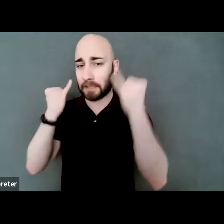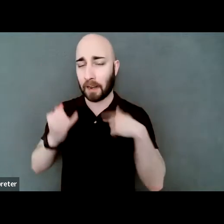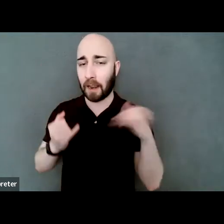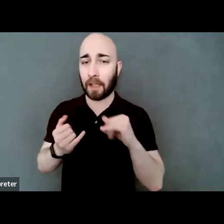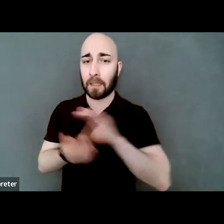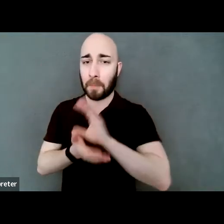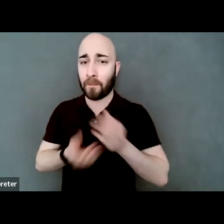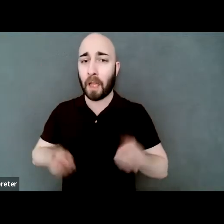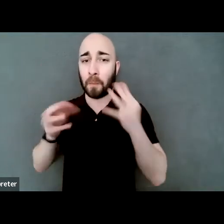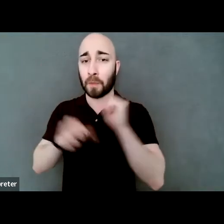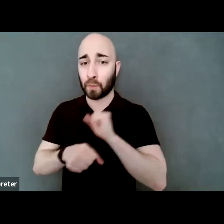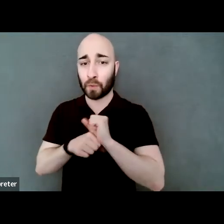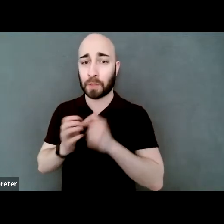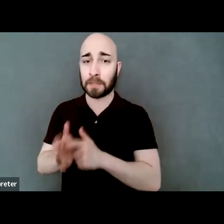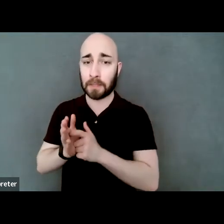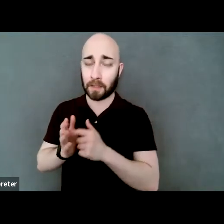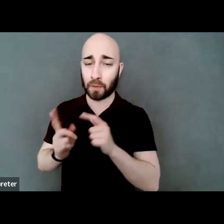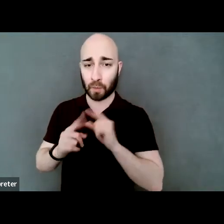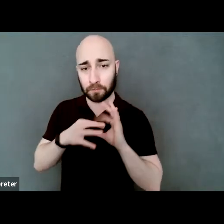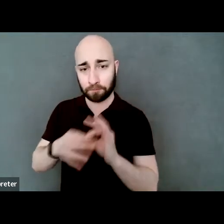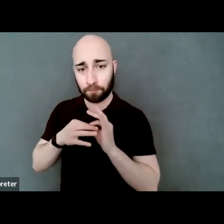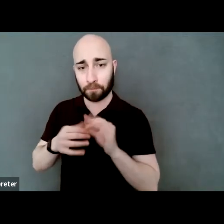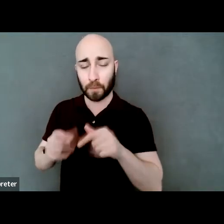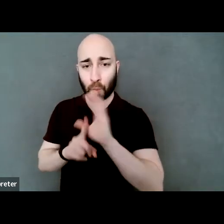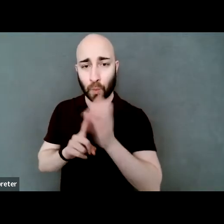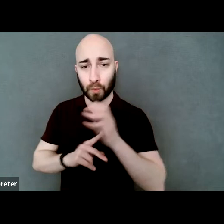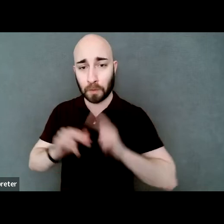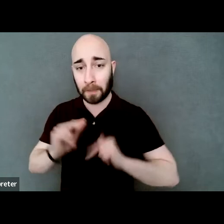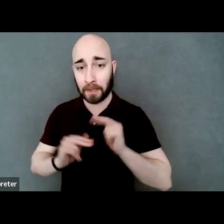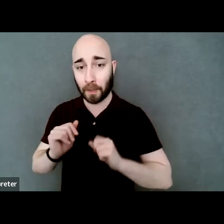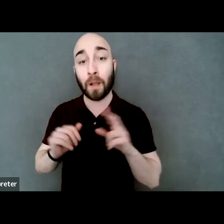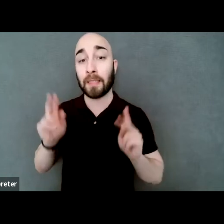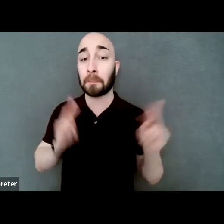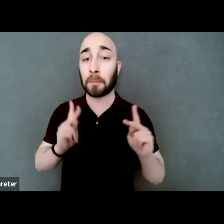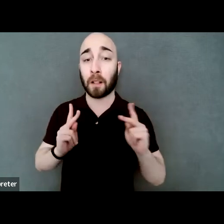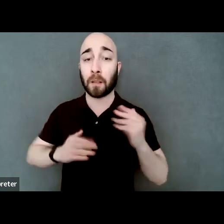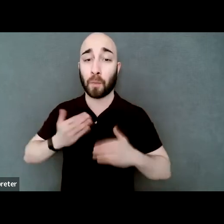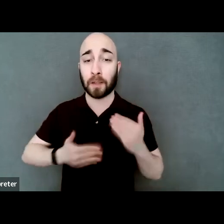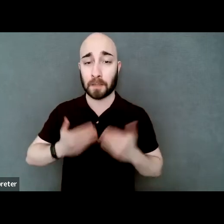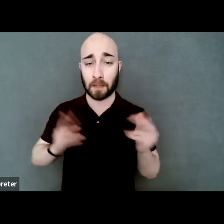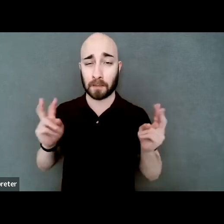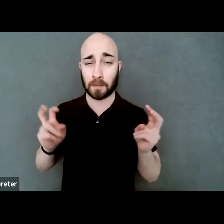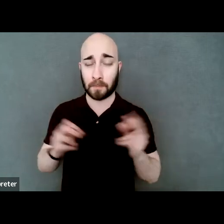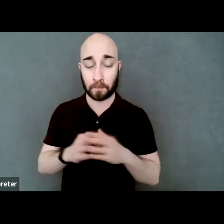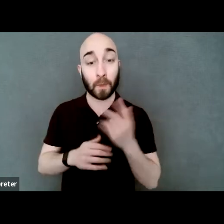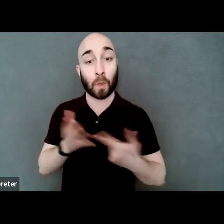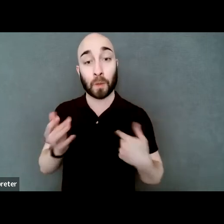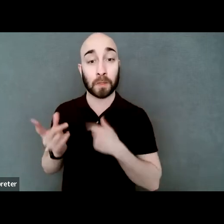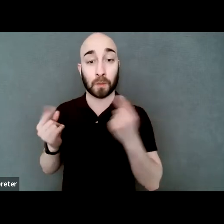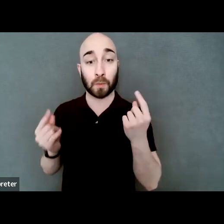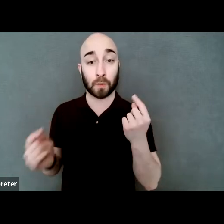of work that it takes to engage in the culture building or the people process. So what we did was